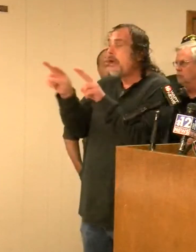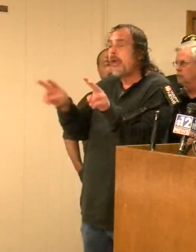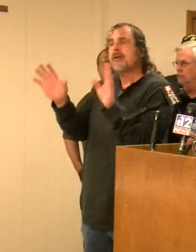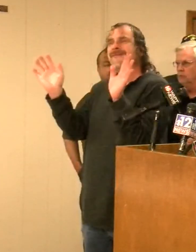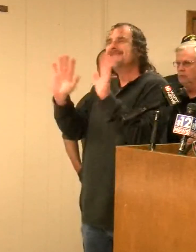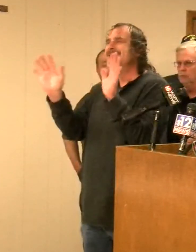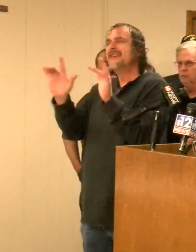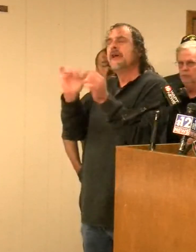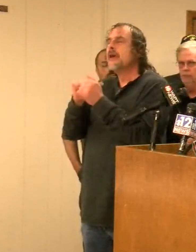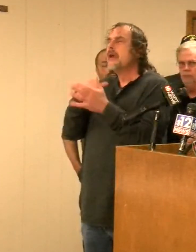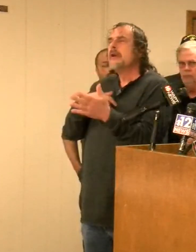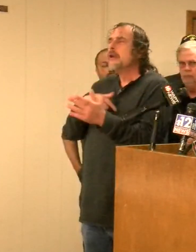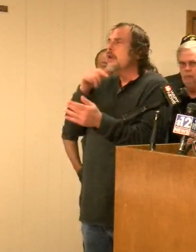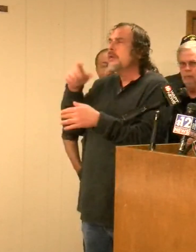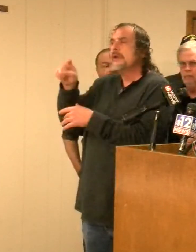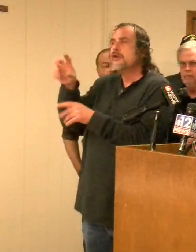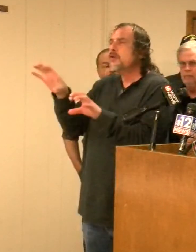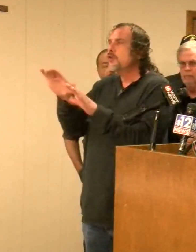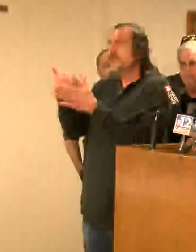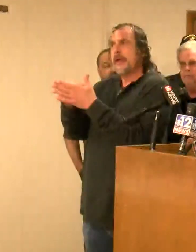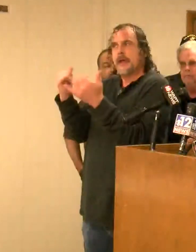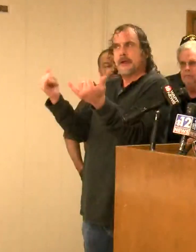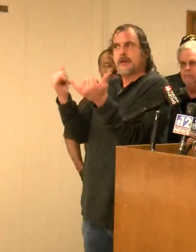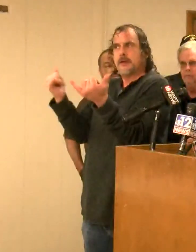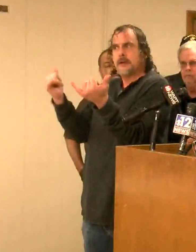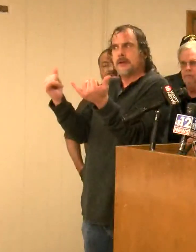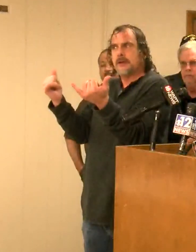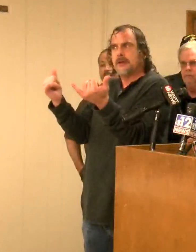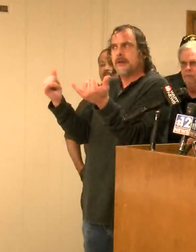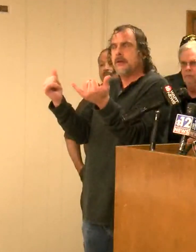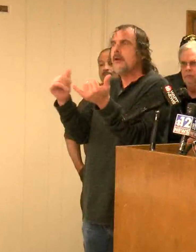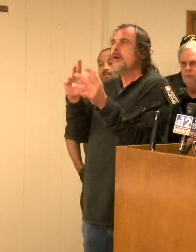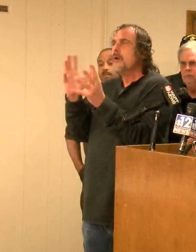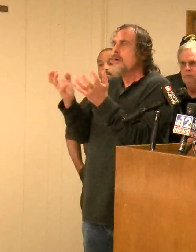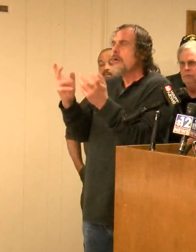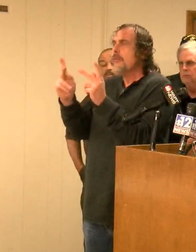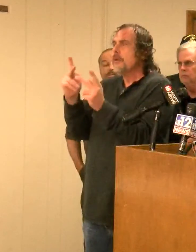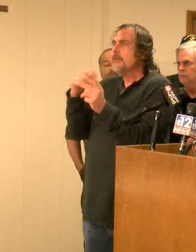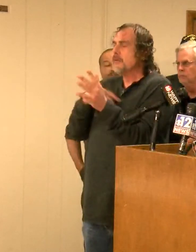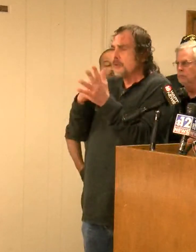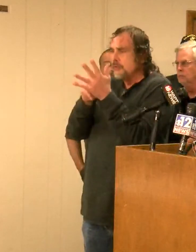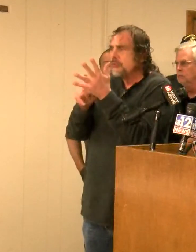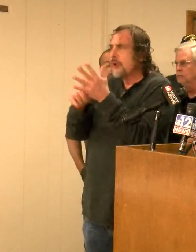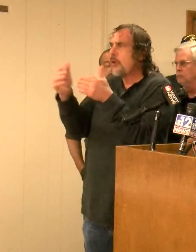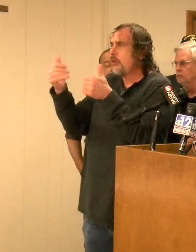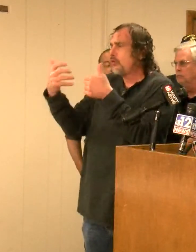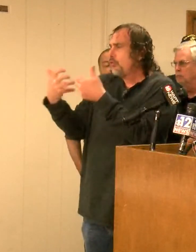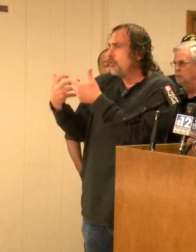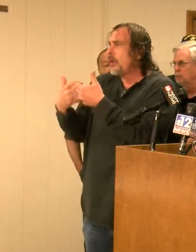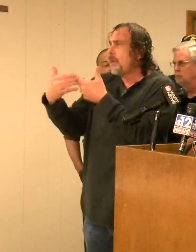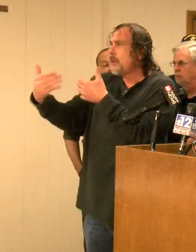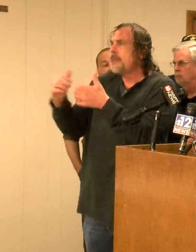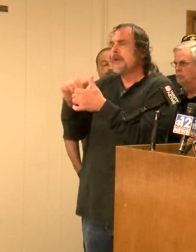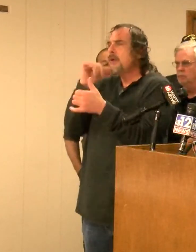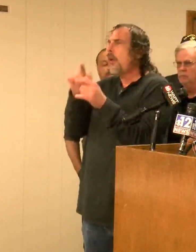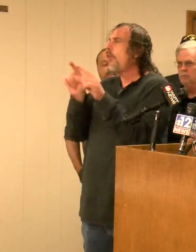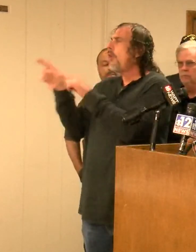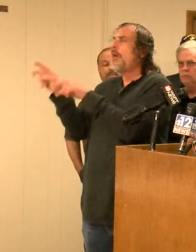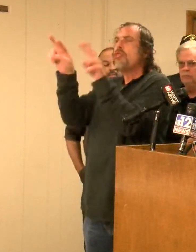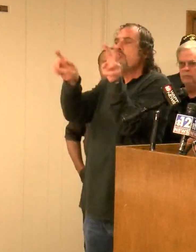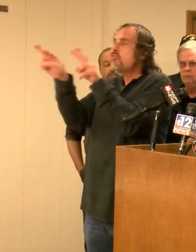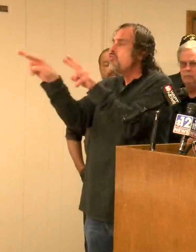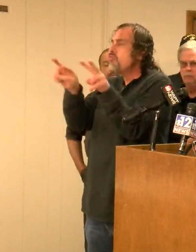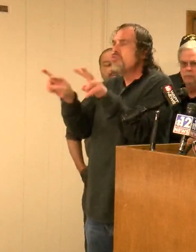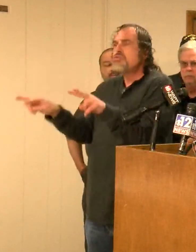we're having in North Jackson at this particular time. We want people to continue to check on their neighbors, but not to sightsee.